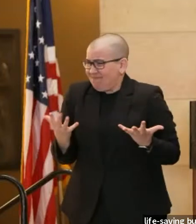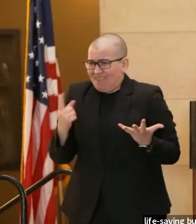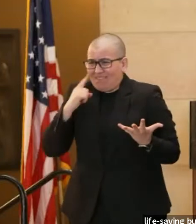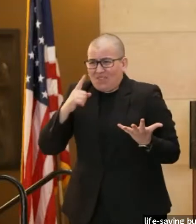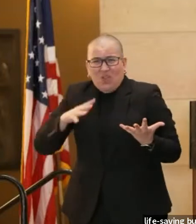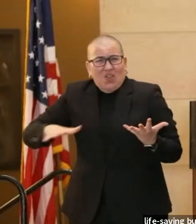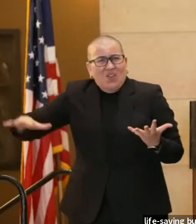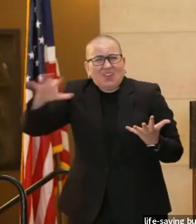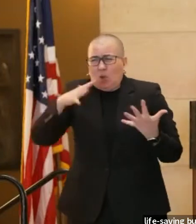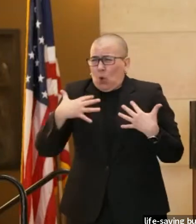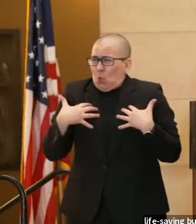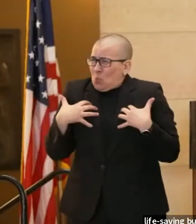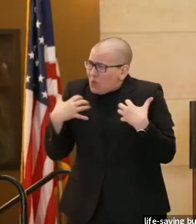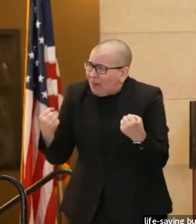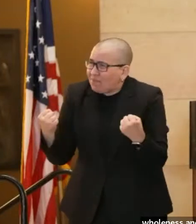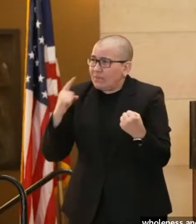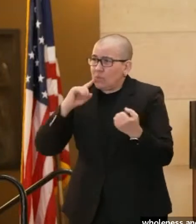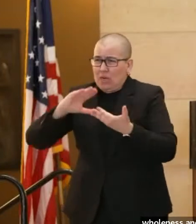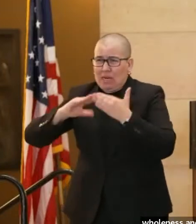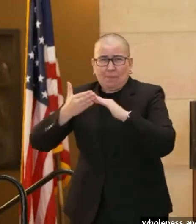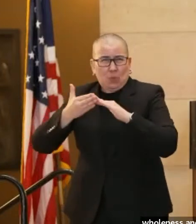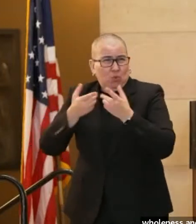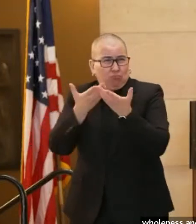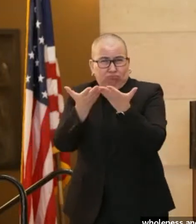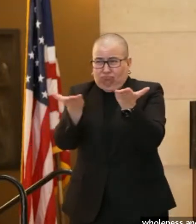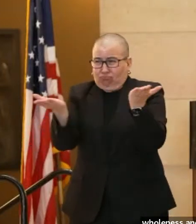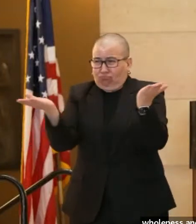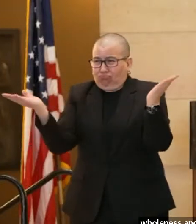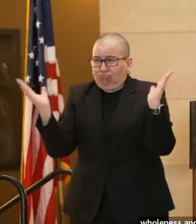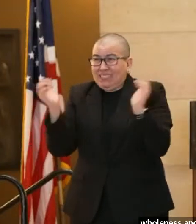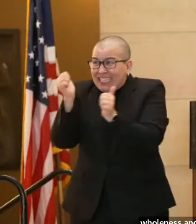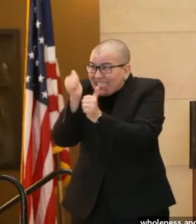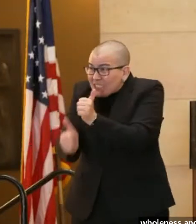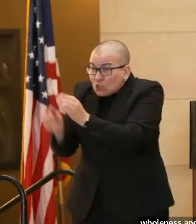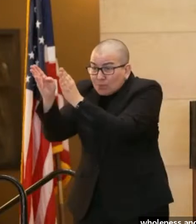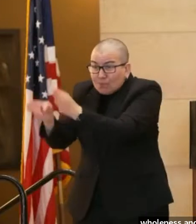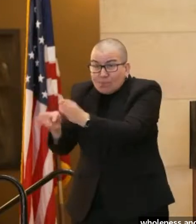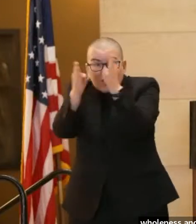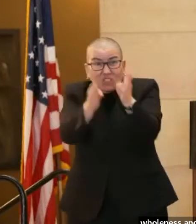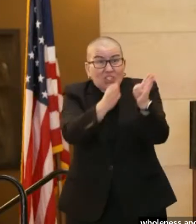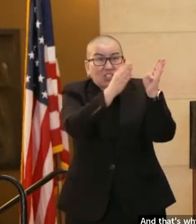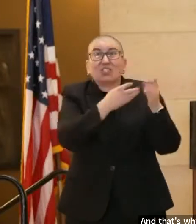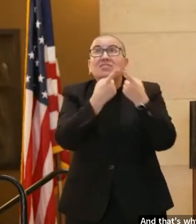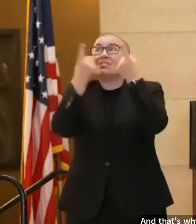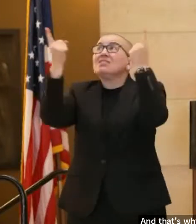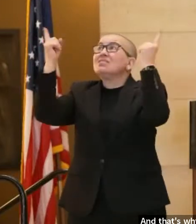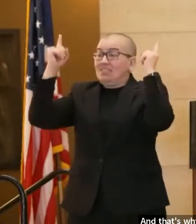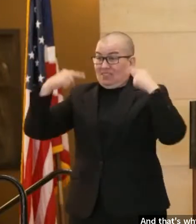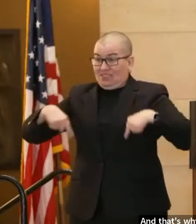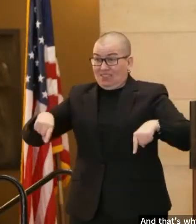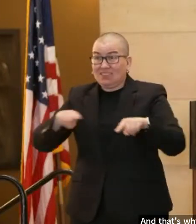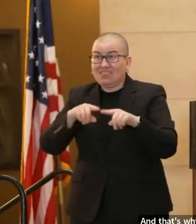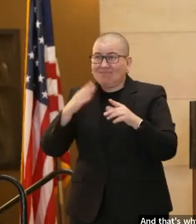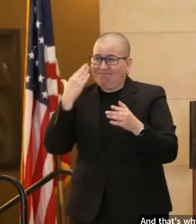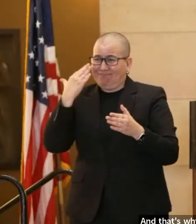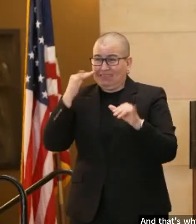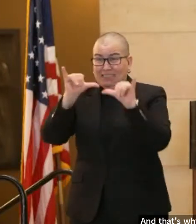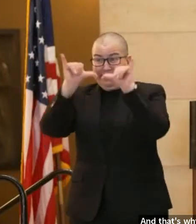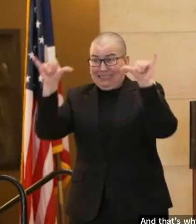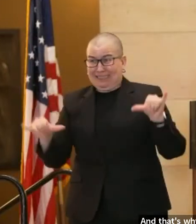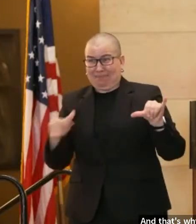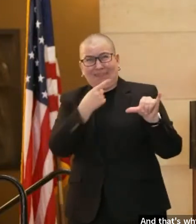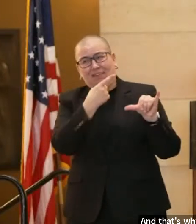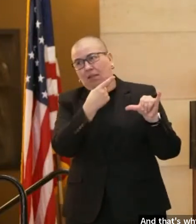communities overall. And that's why it's up to each of us to lift up these opportunities for intervention and system change across all